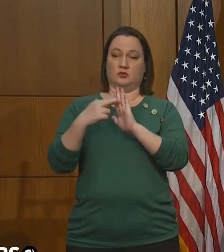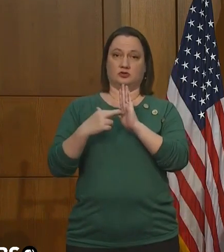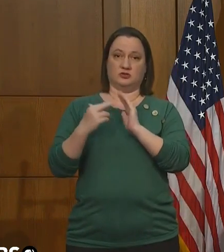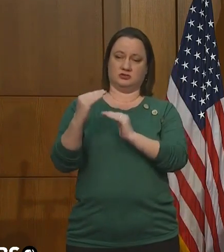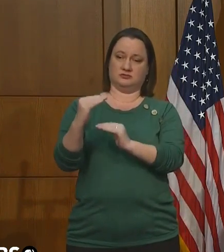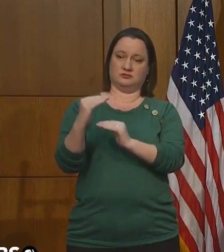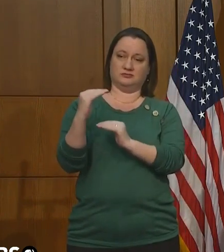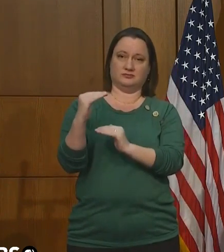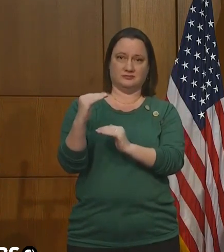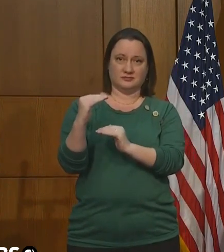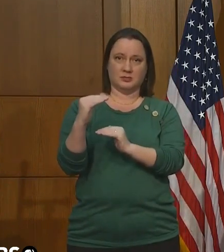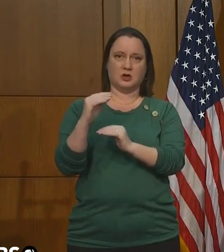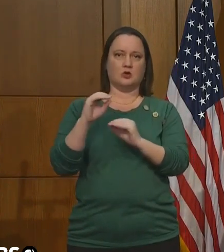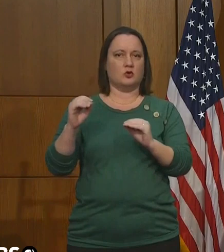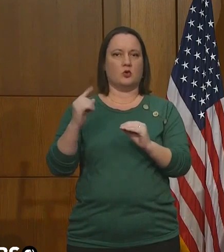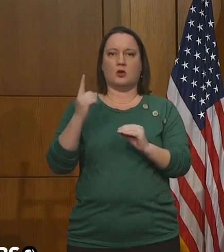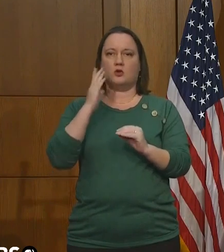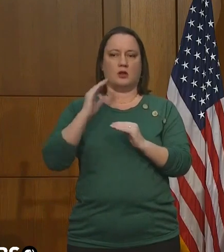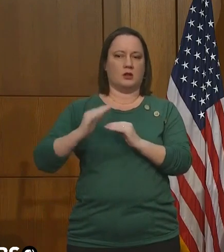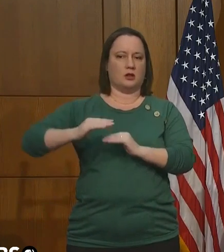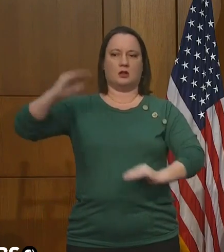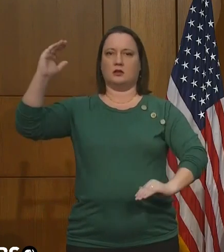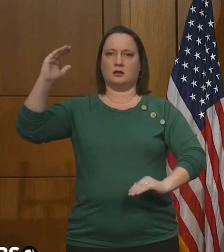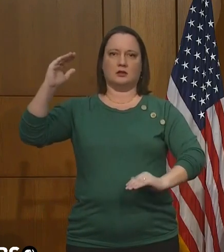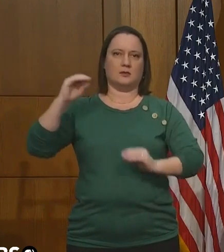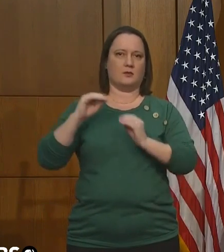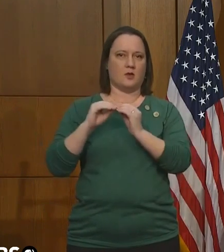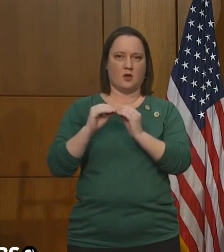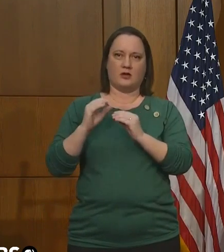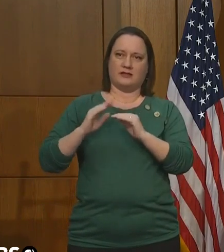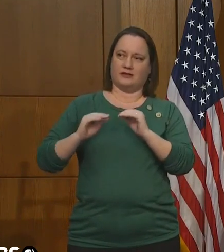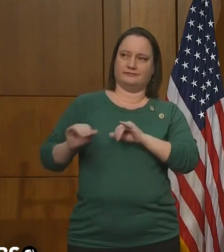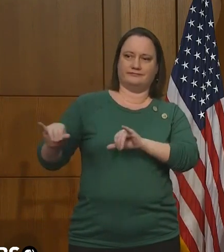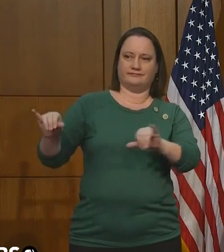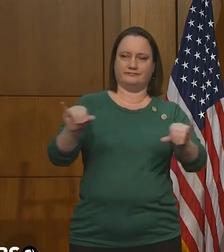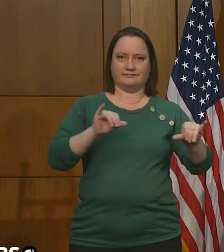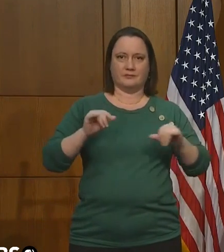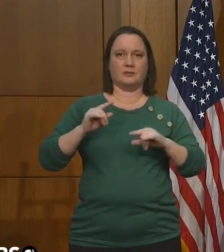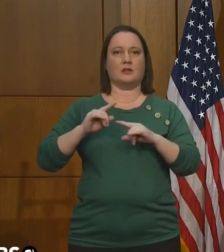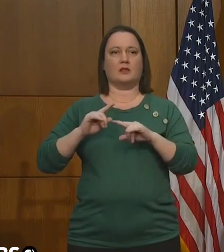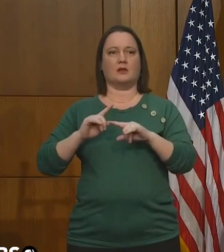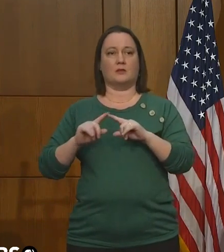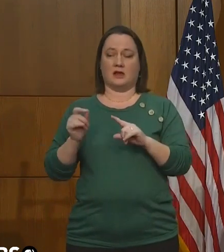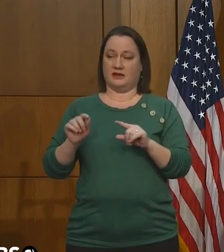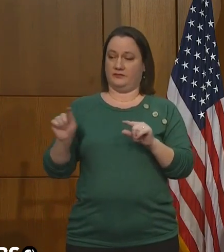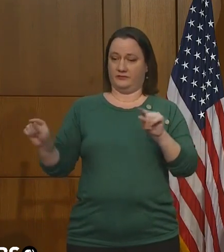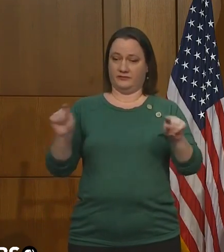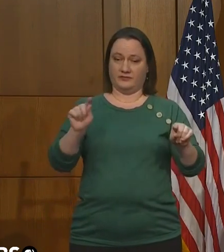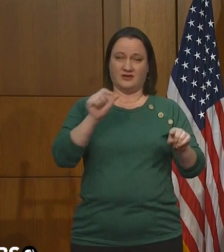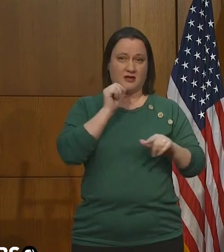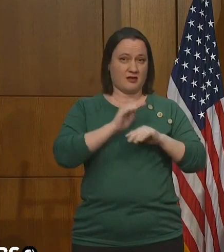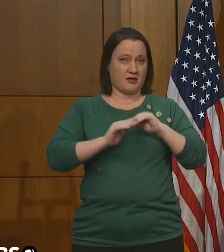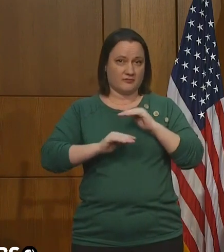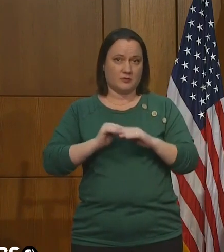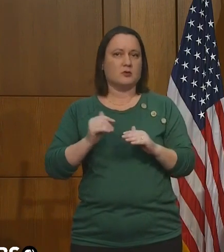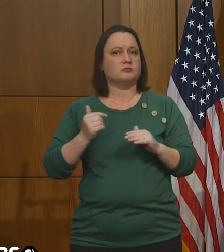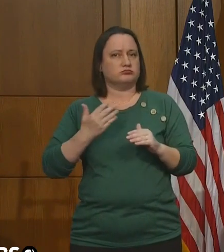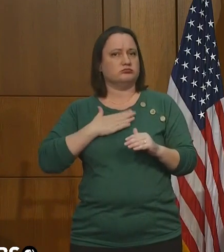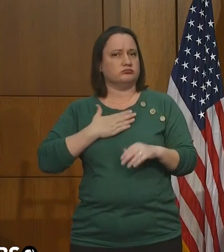go faster than our floor. But if an area is not comfortable for any number of reasons, we'll certainly be open